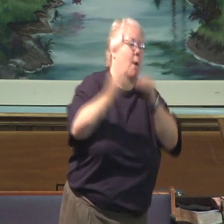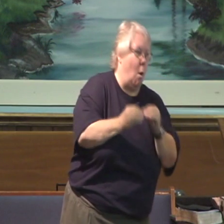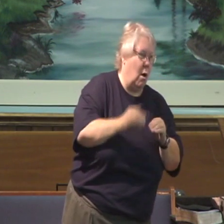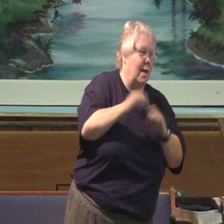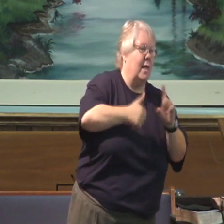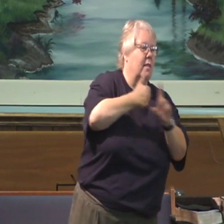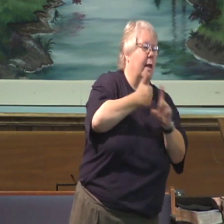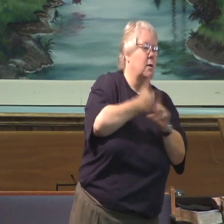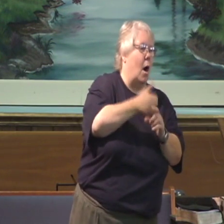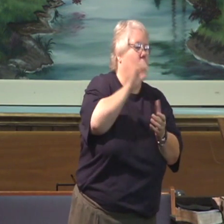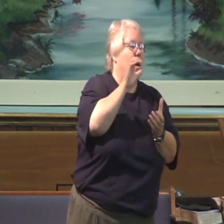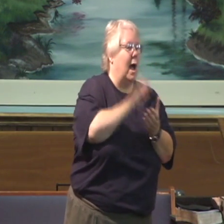more than your own.